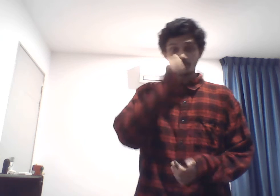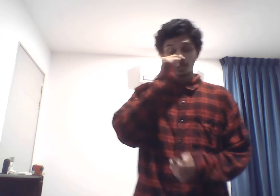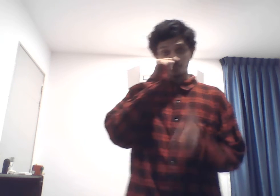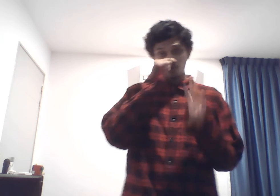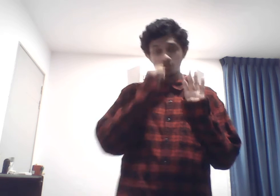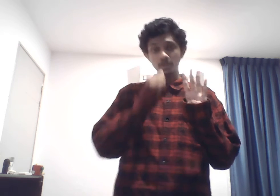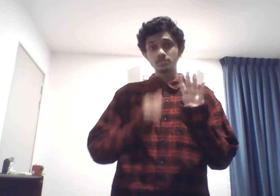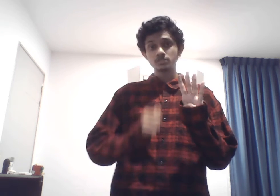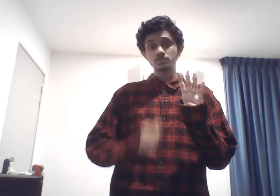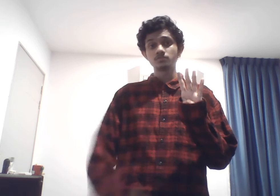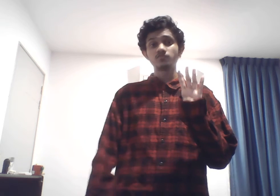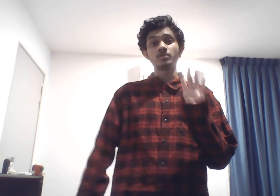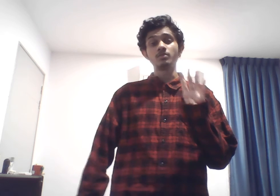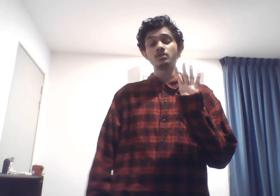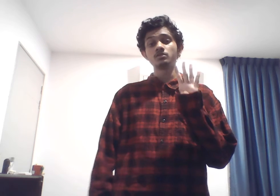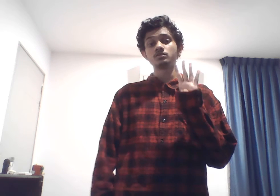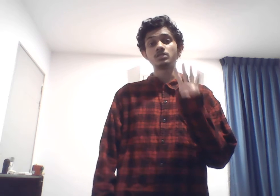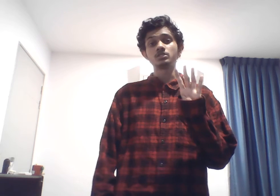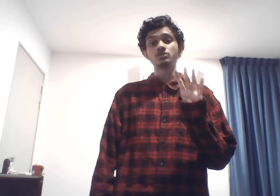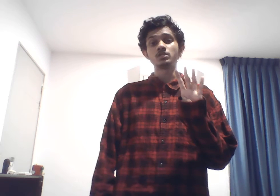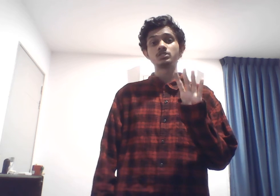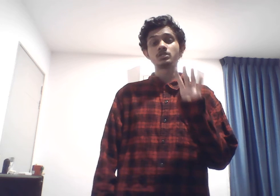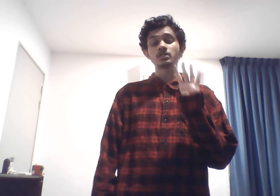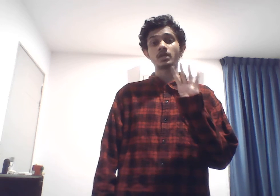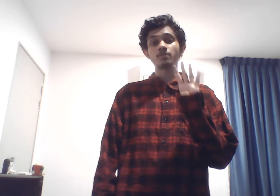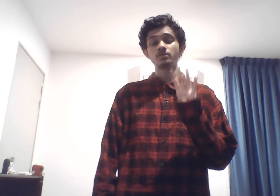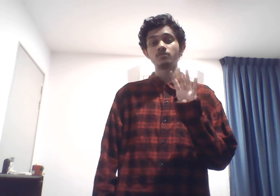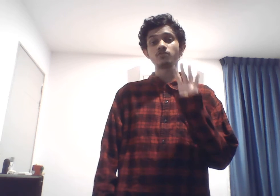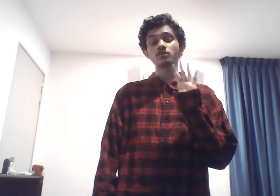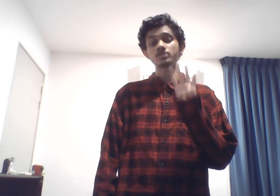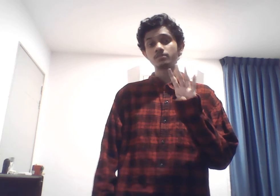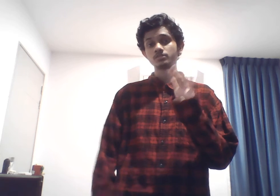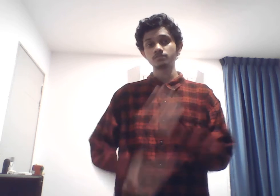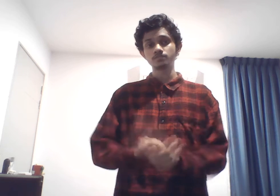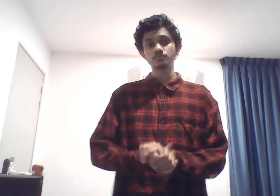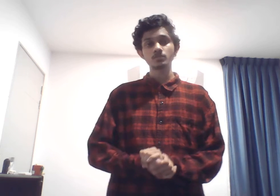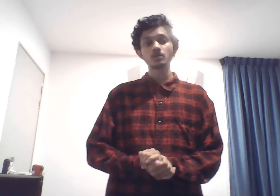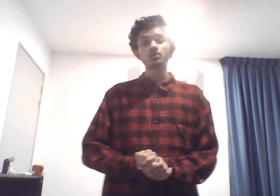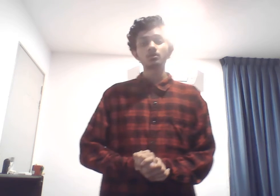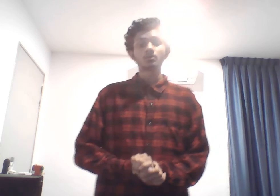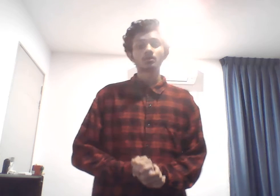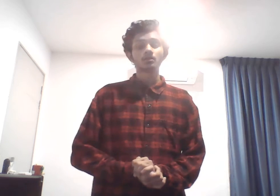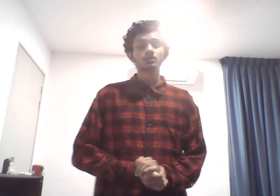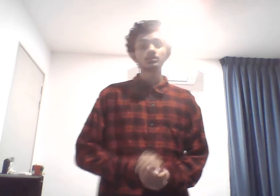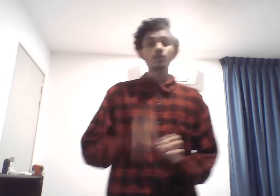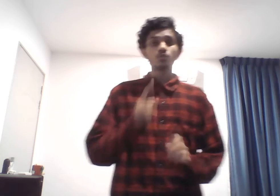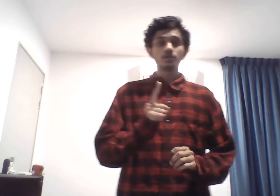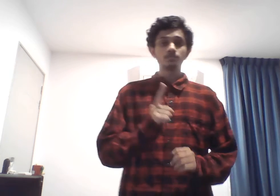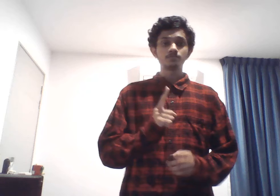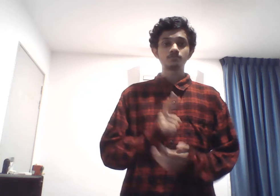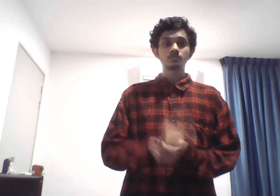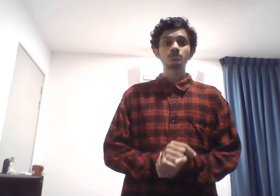There are 4 ways female genital mutilation can happen, 4 types. Type 1 is